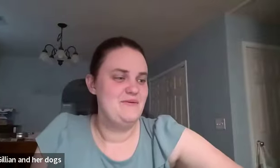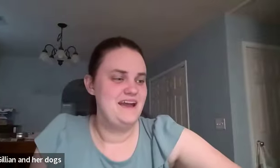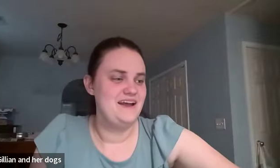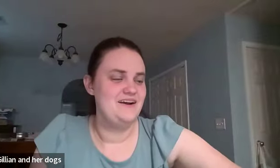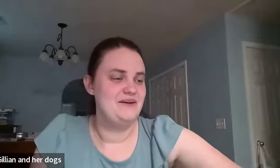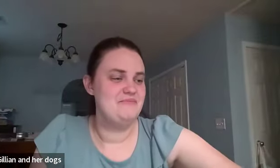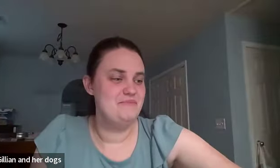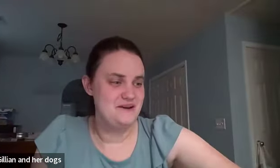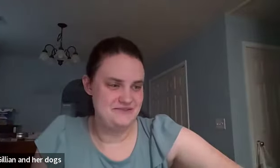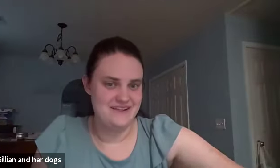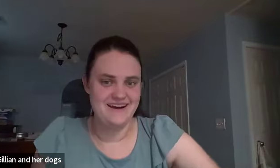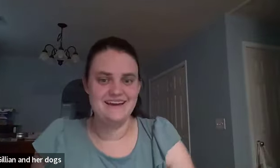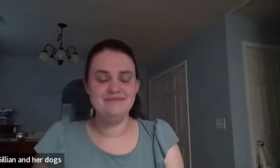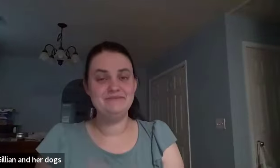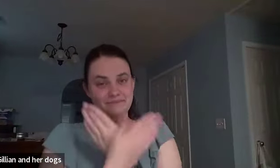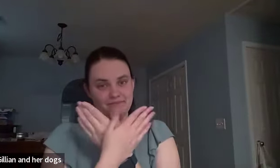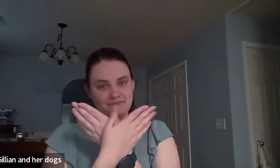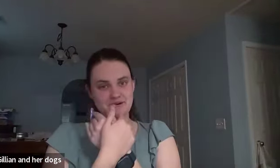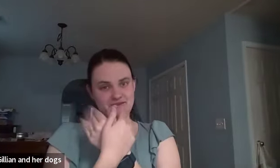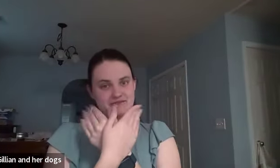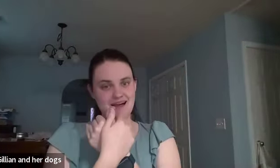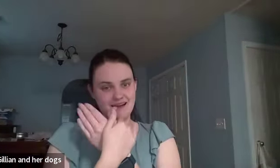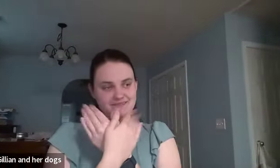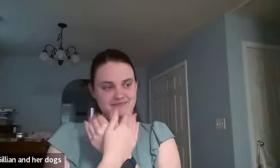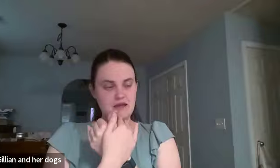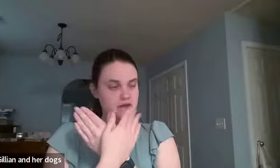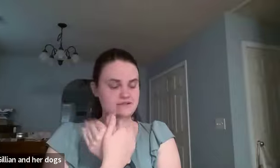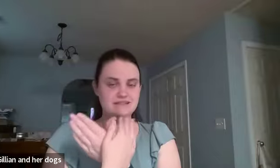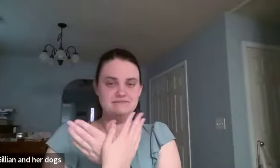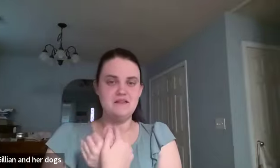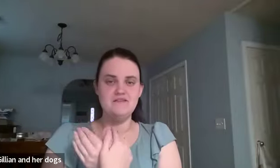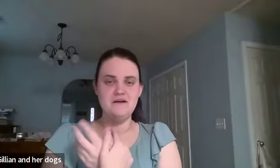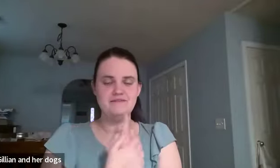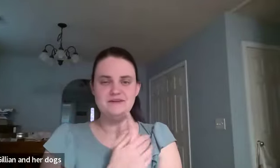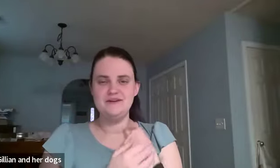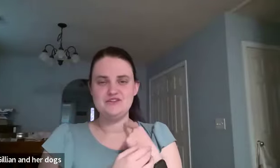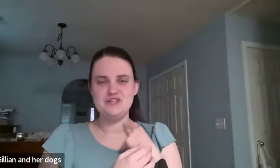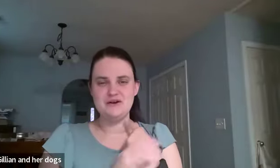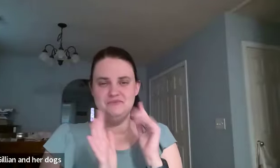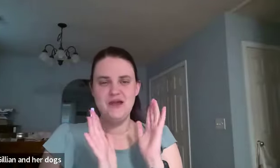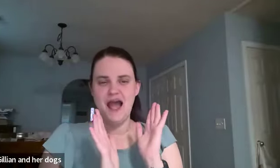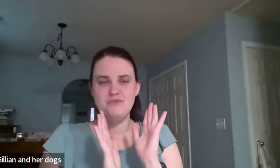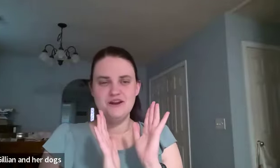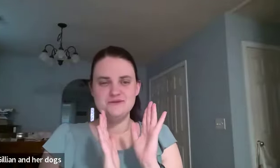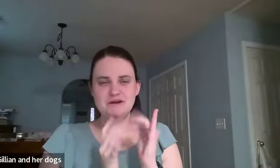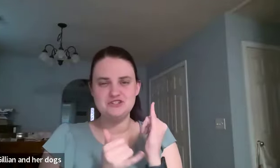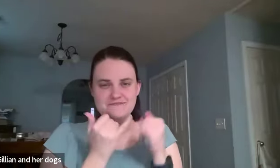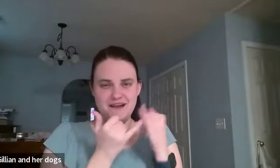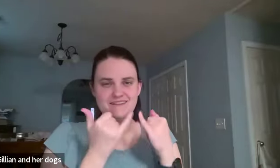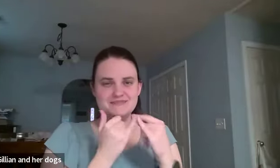We had our butterfly, butterfly, and that was it. I love how the tone. I'm one of those people, I try to finalize